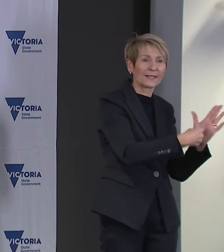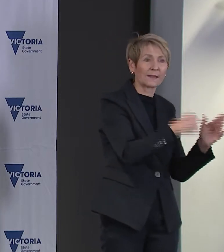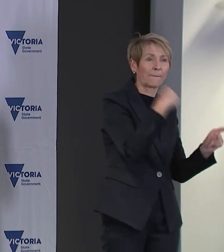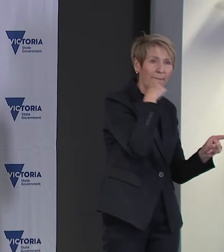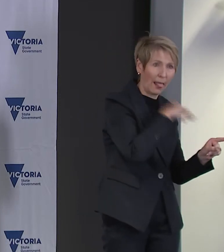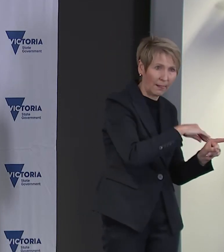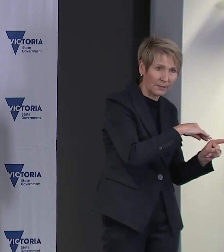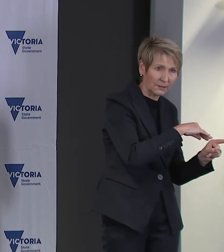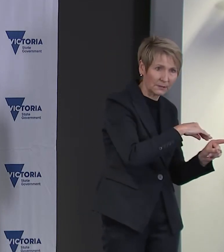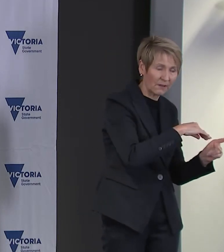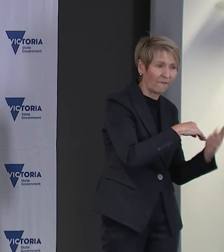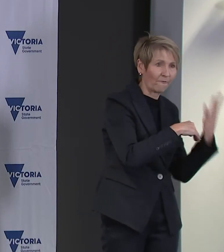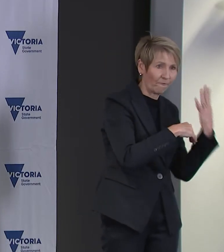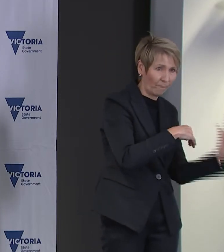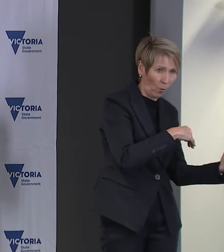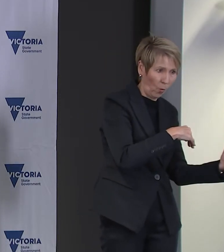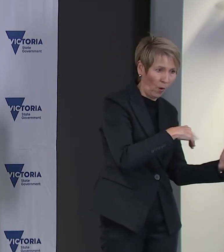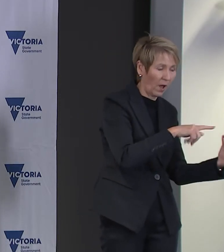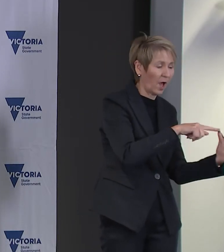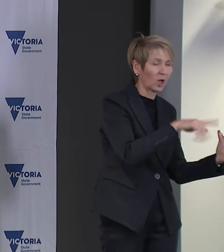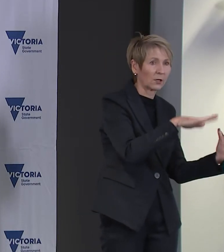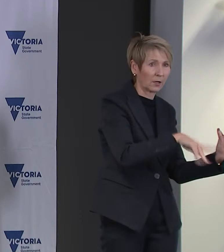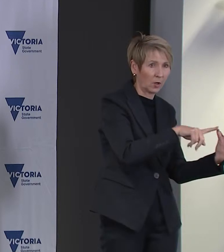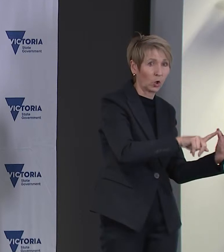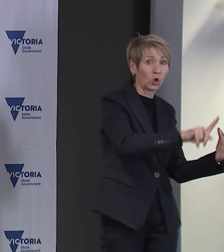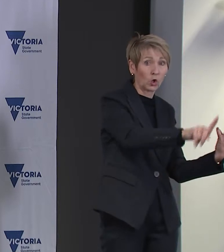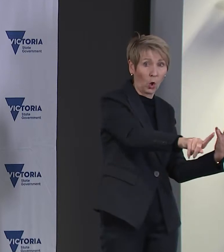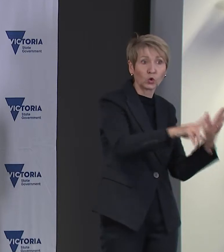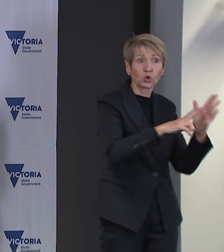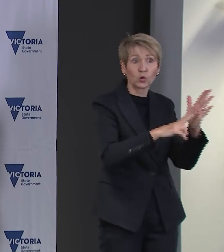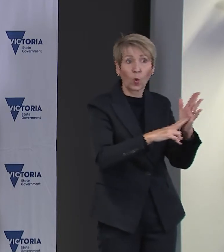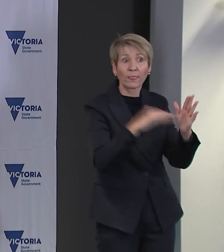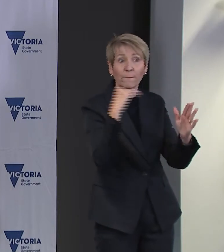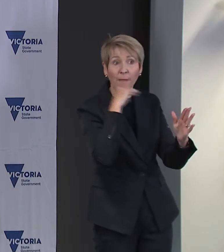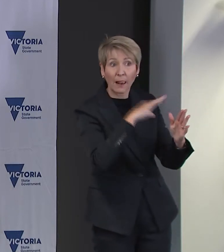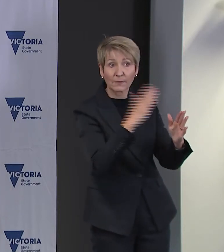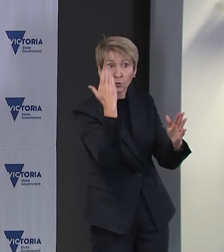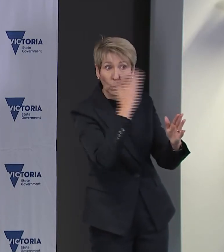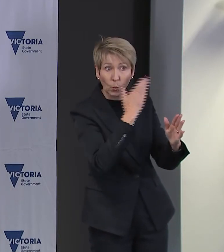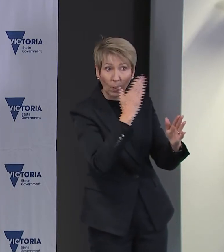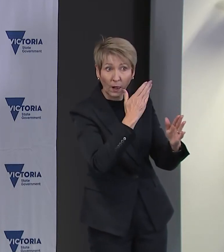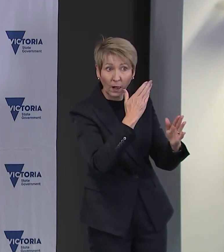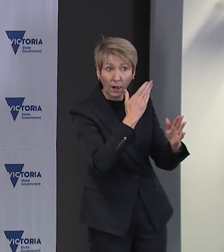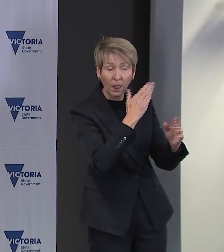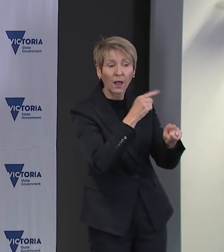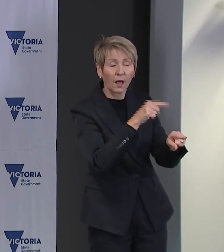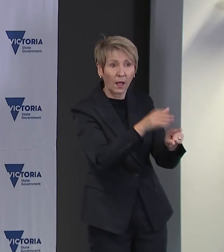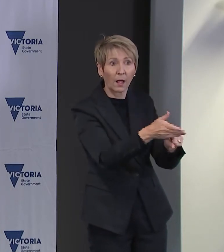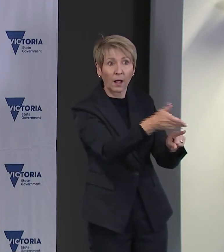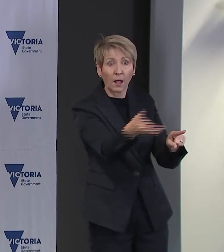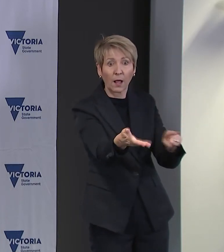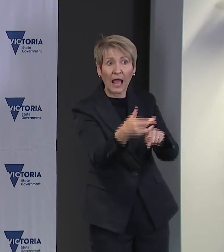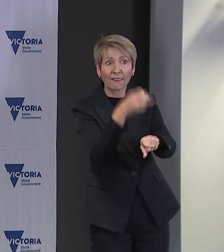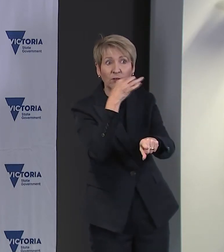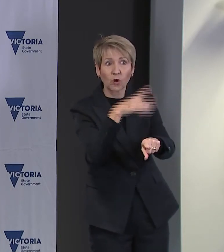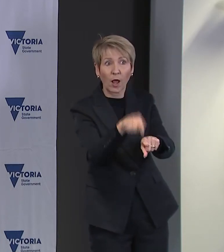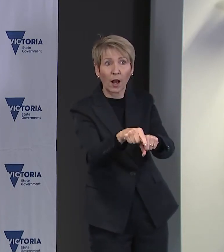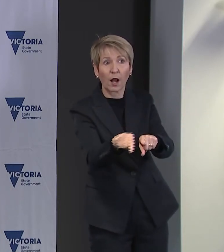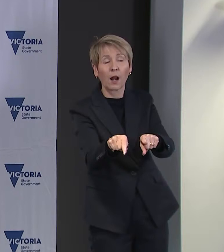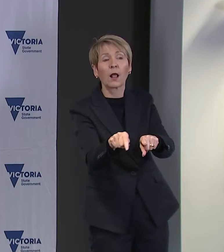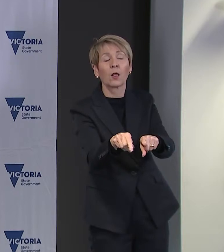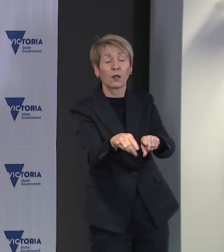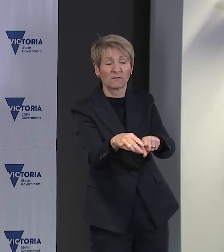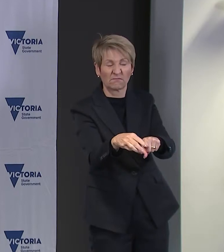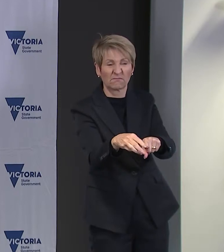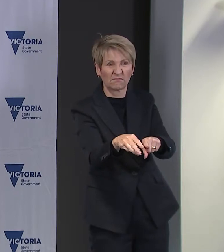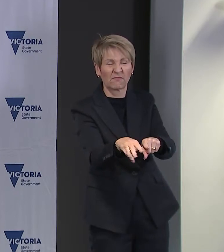school. Testing has been prioritised. As you've heard, overall, very high rates of negative results have